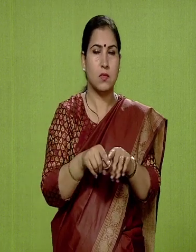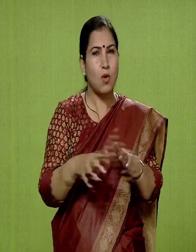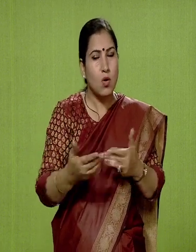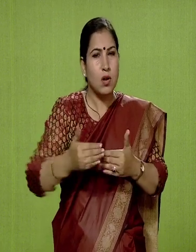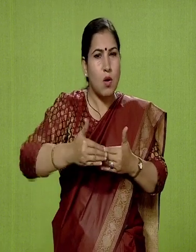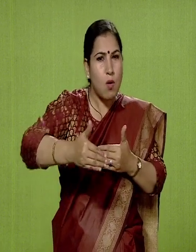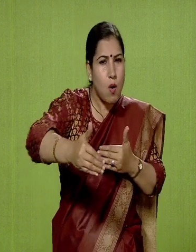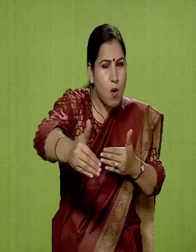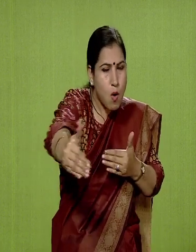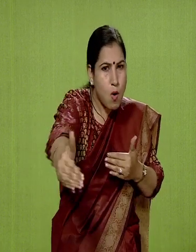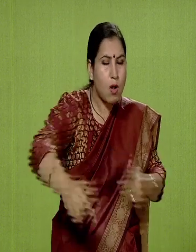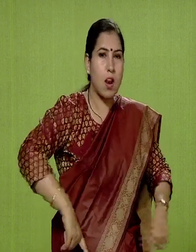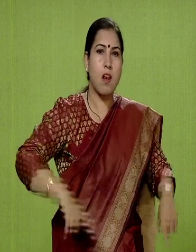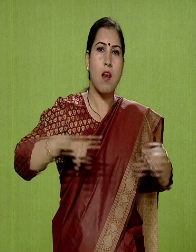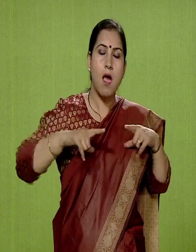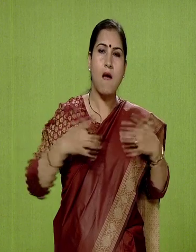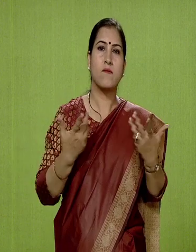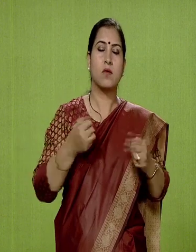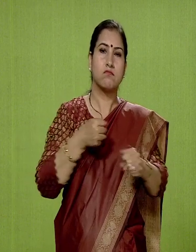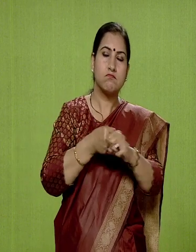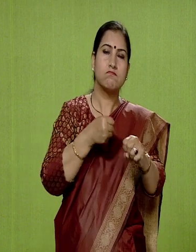Long Live the Revolution.